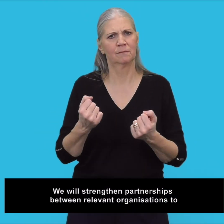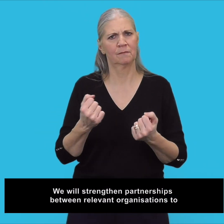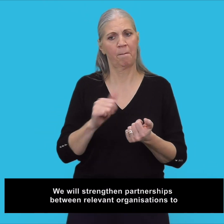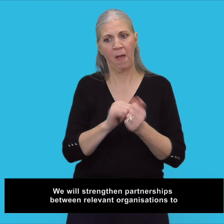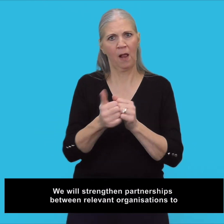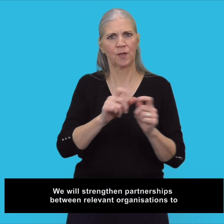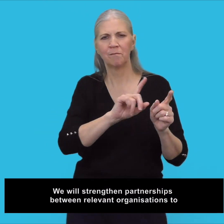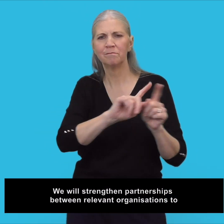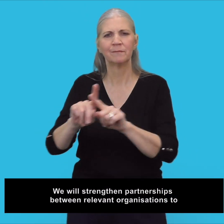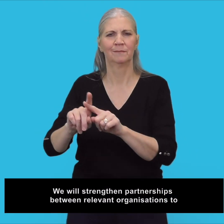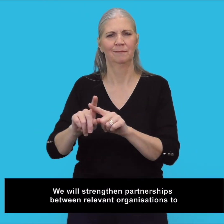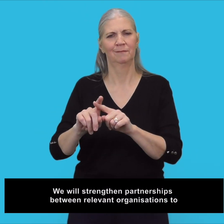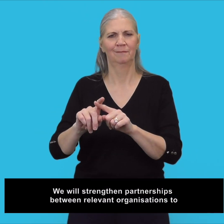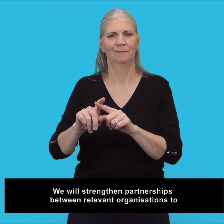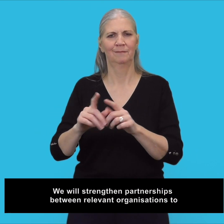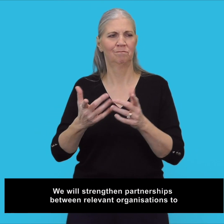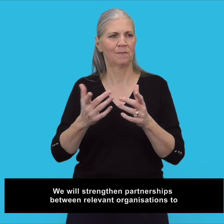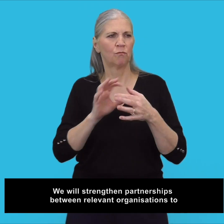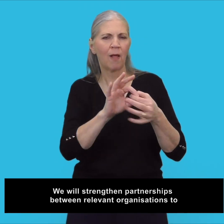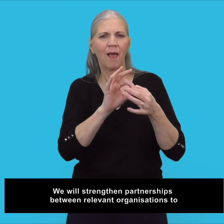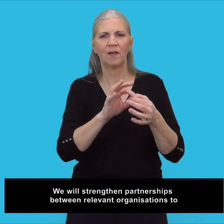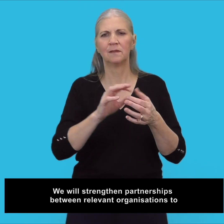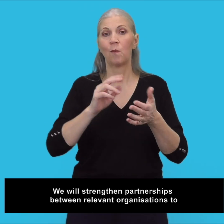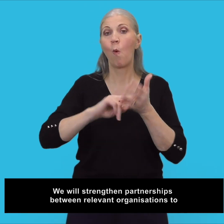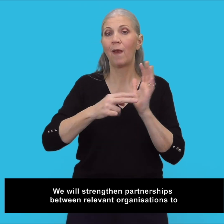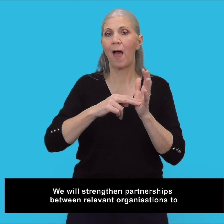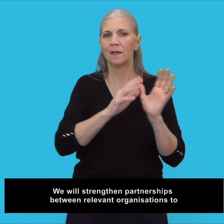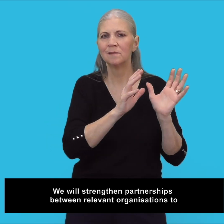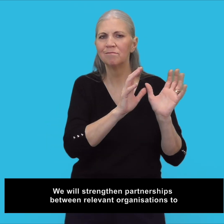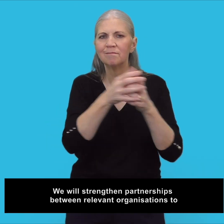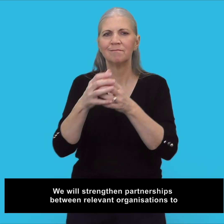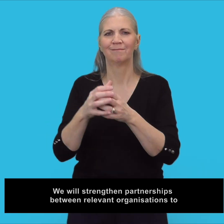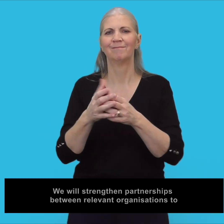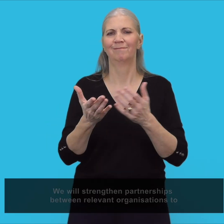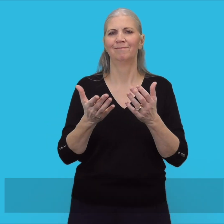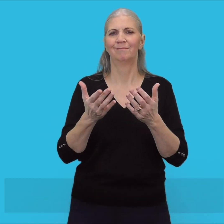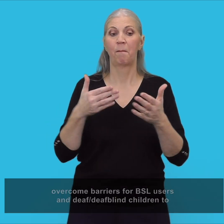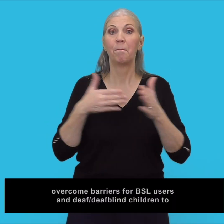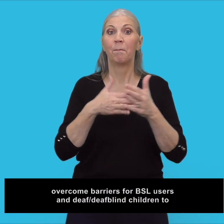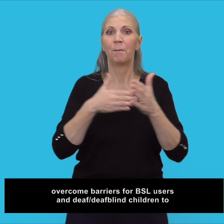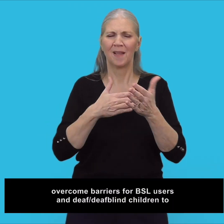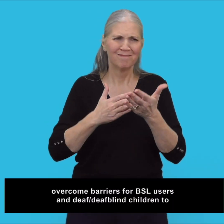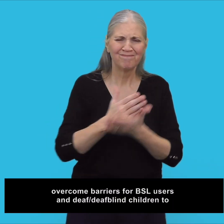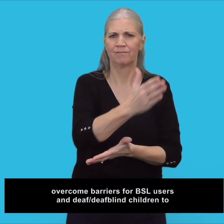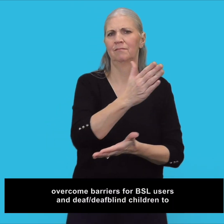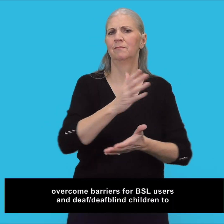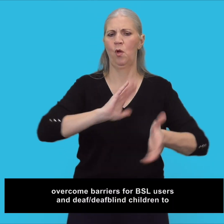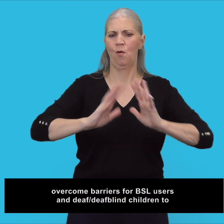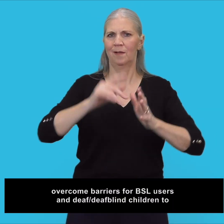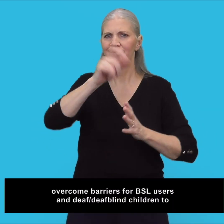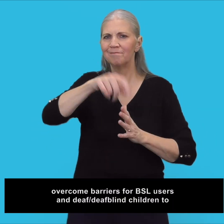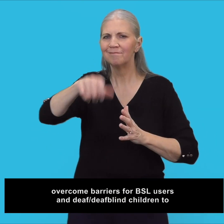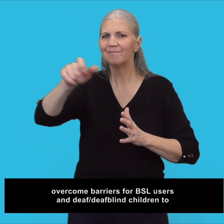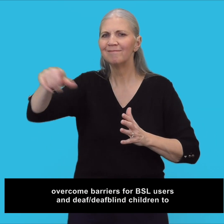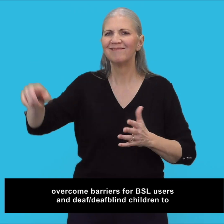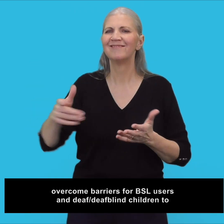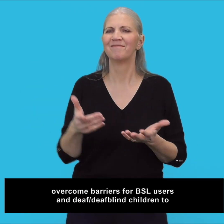We will strengthen partnerships between relevant organisations to overcome barriers for BSL users